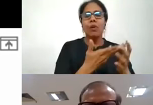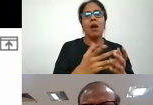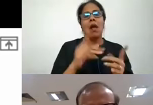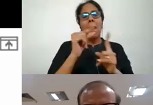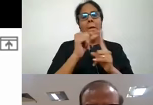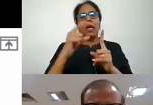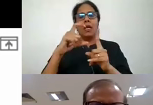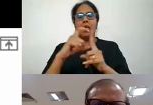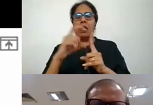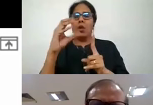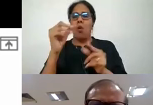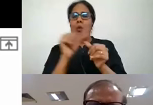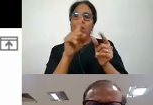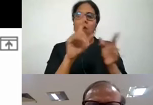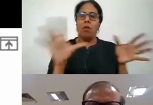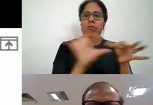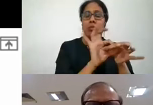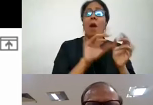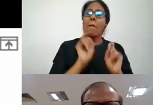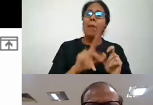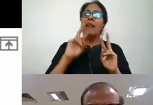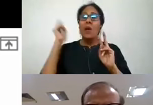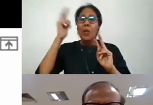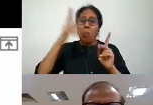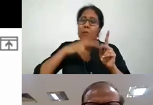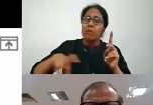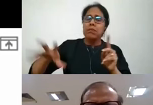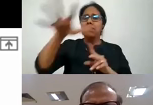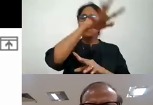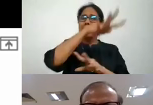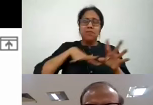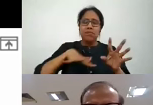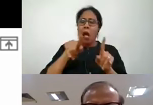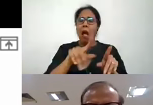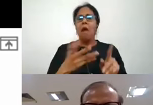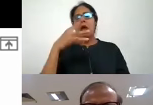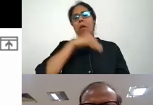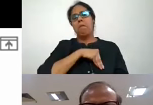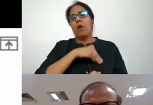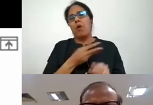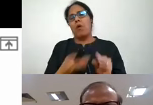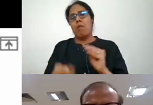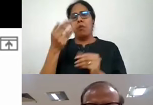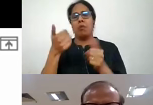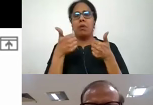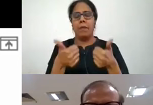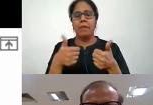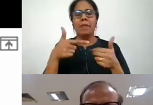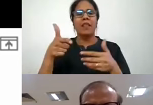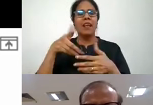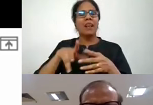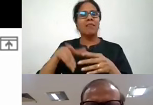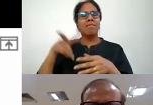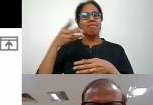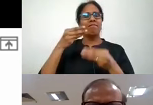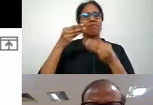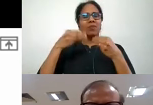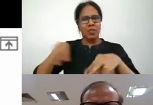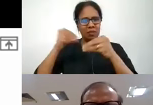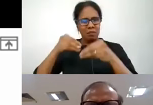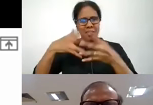roaming across all of the PDOAs. Lastly, because there is little confusion in the market, you know, because these access points are supposed to be